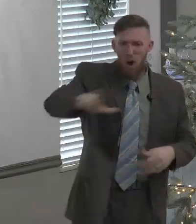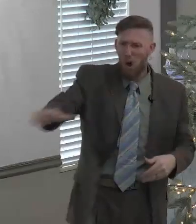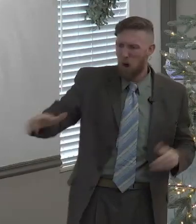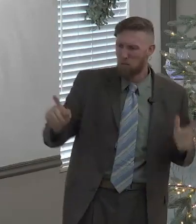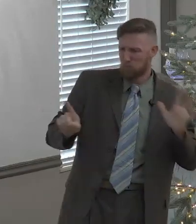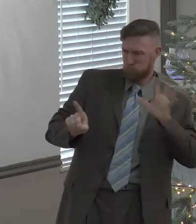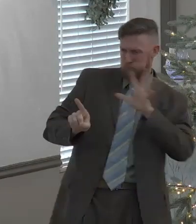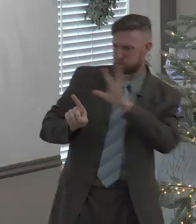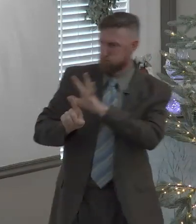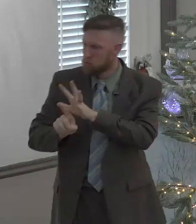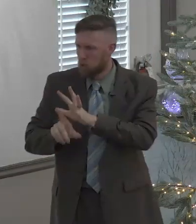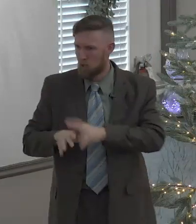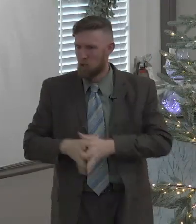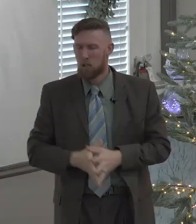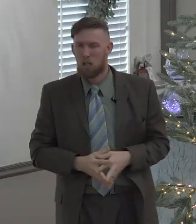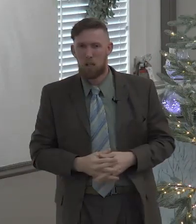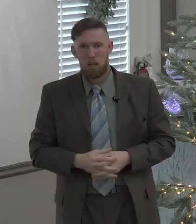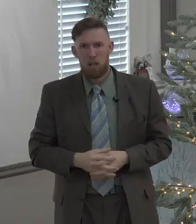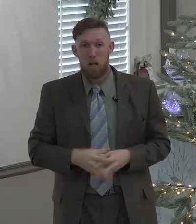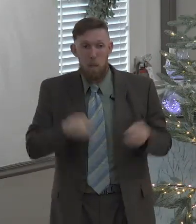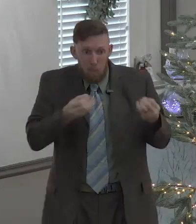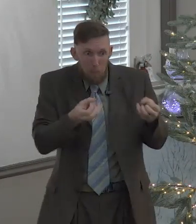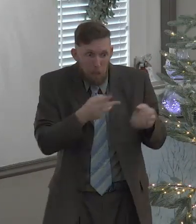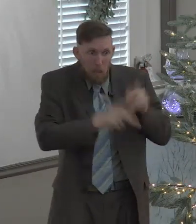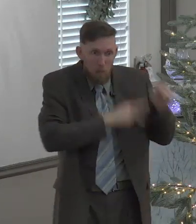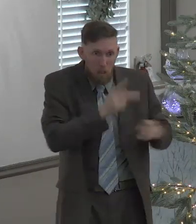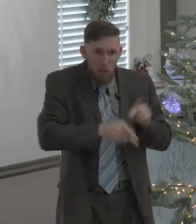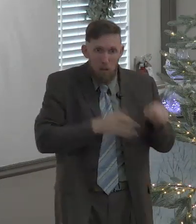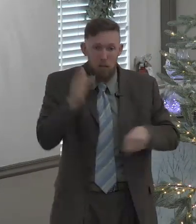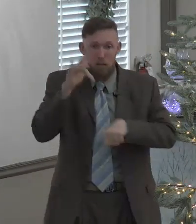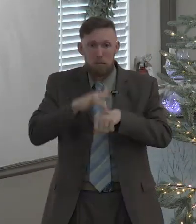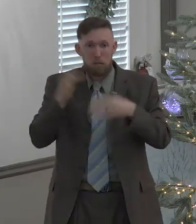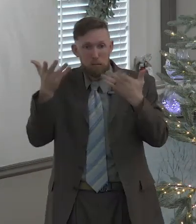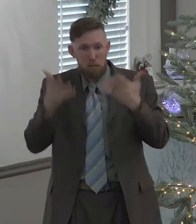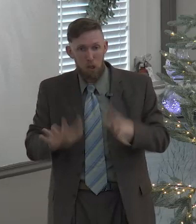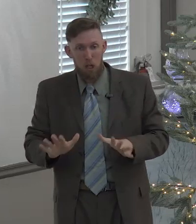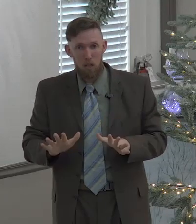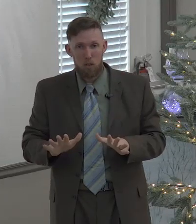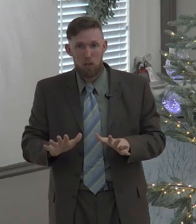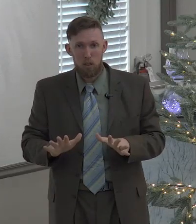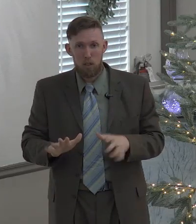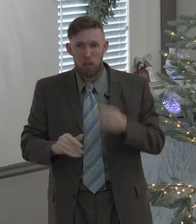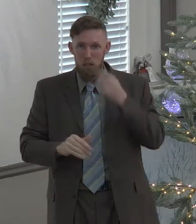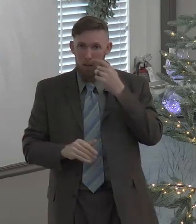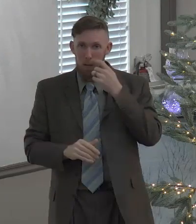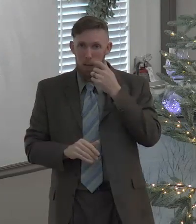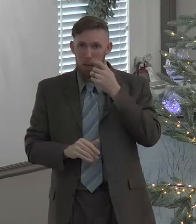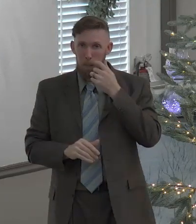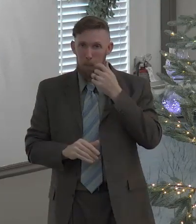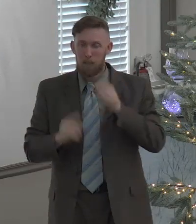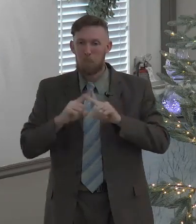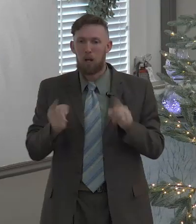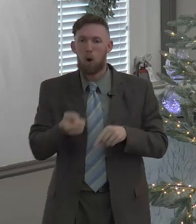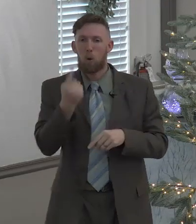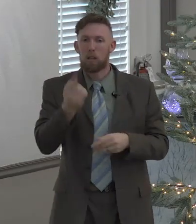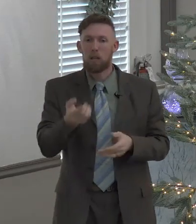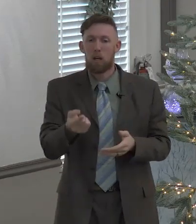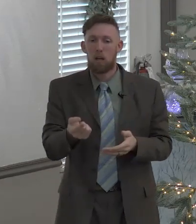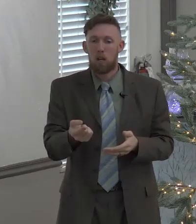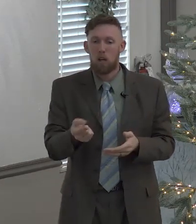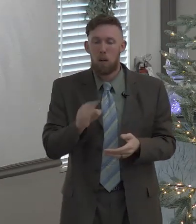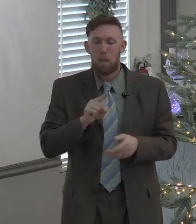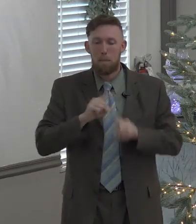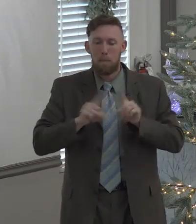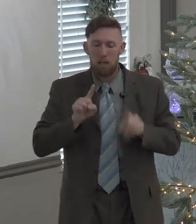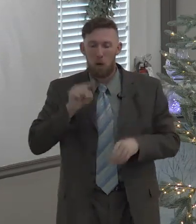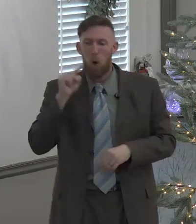And we ought to pause there for a moment and say, you know what, in the multitude, there was a lot of people touching Jesus,